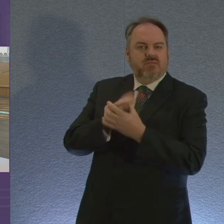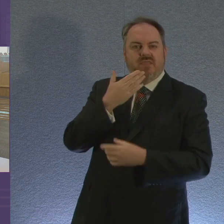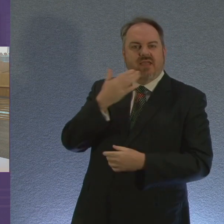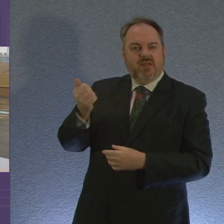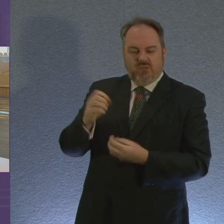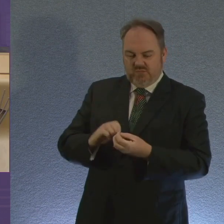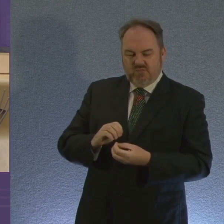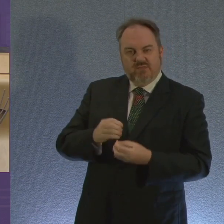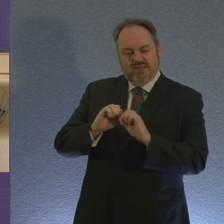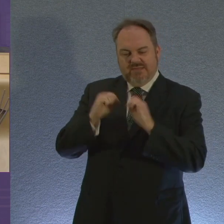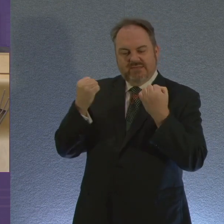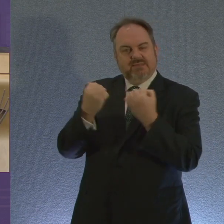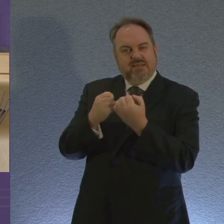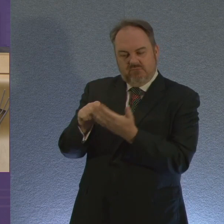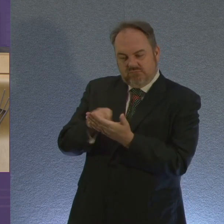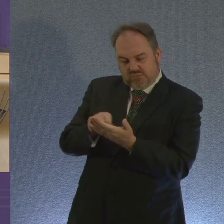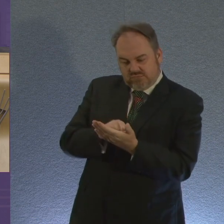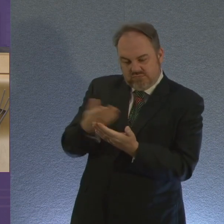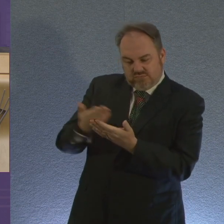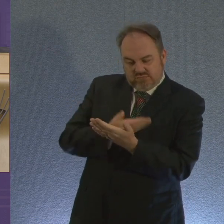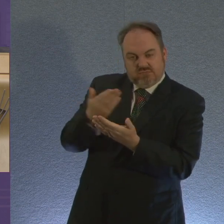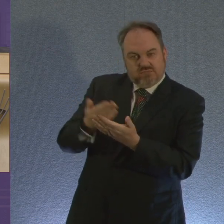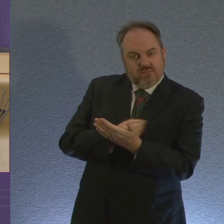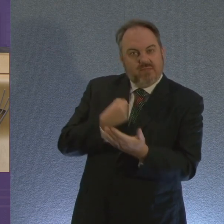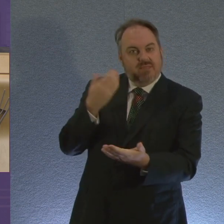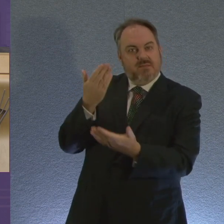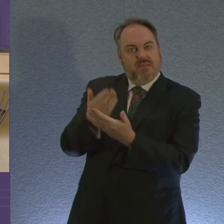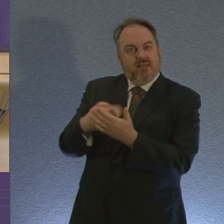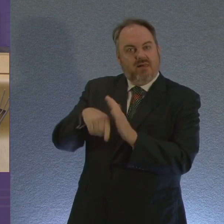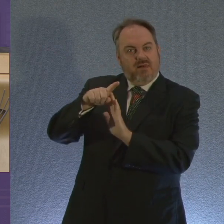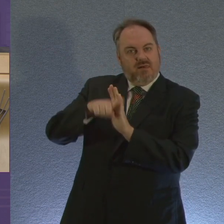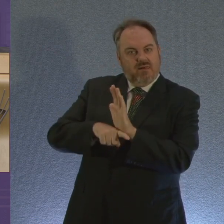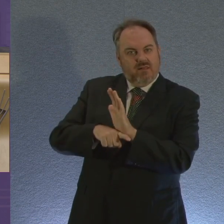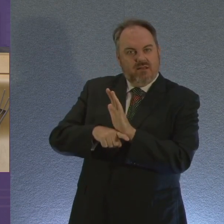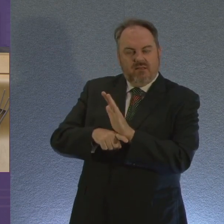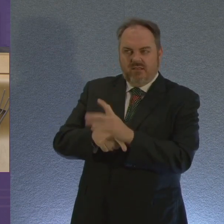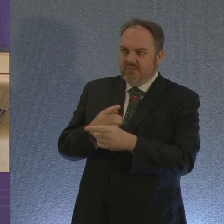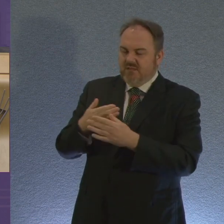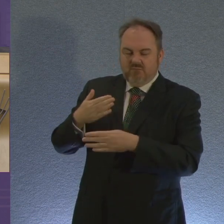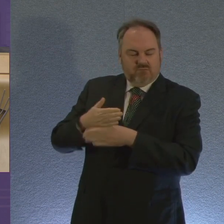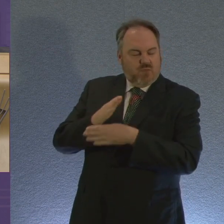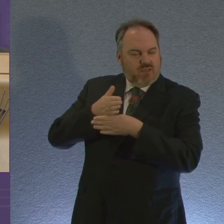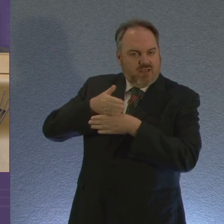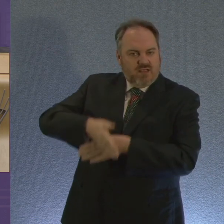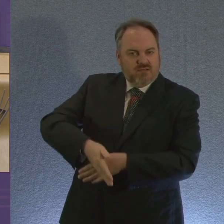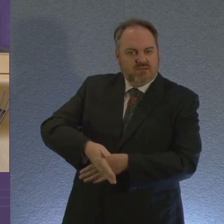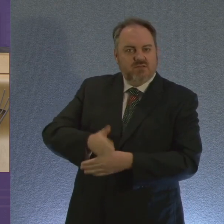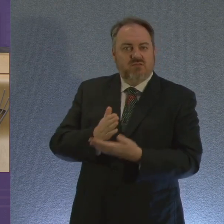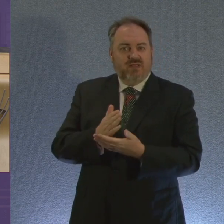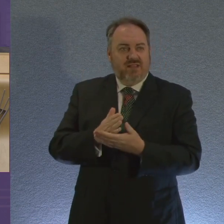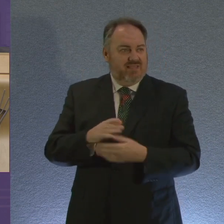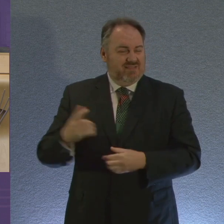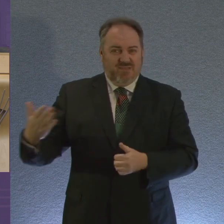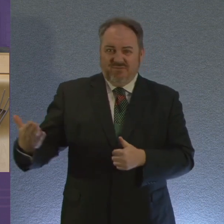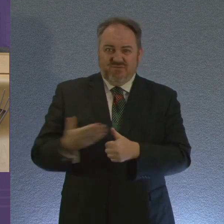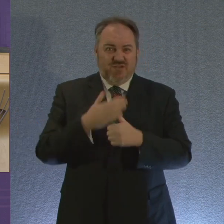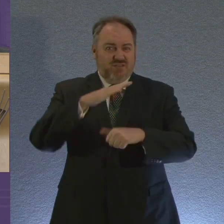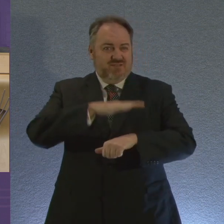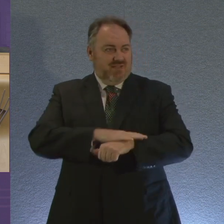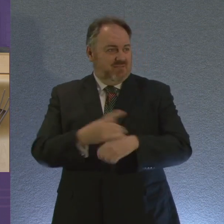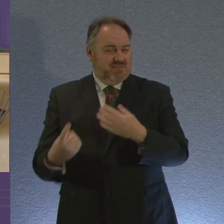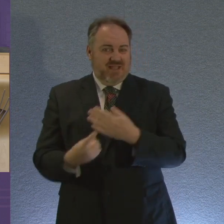bill under these difficult and volatile circumstances. As others have indicated, these circumstances are unique in our lifetime. We have a